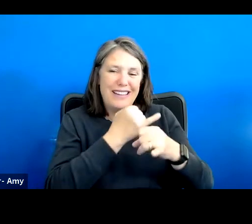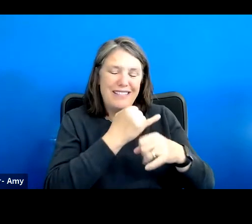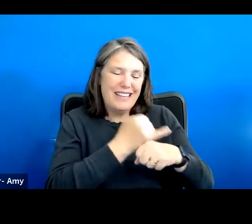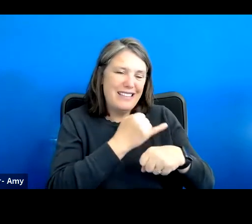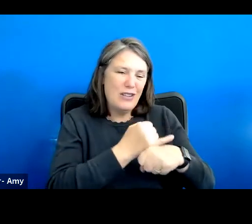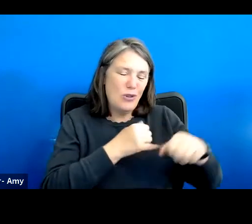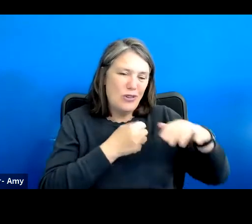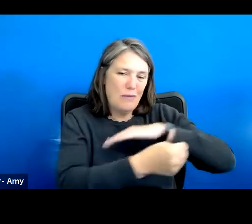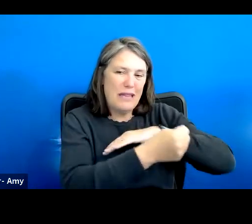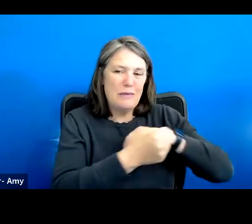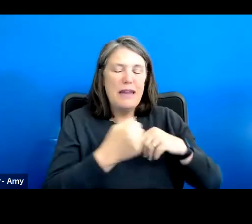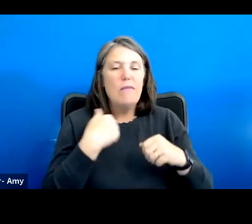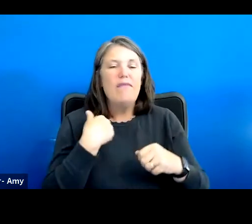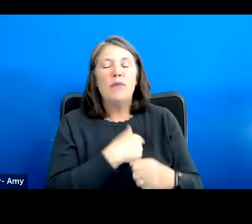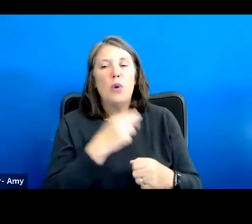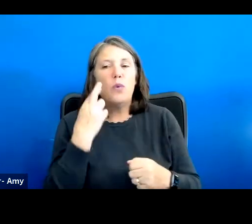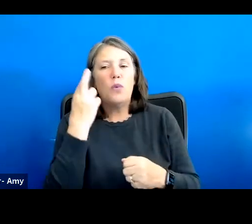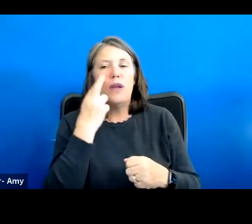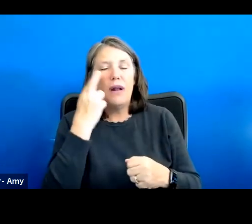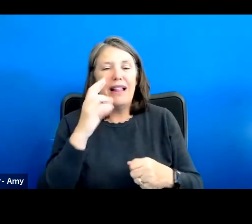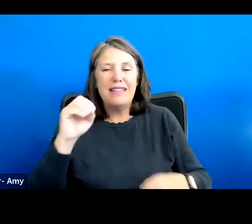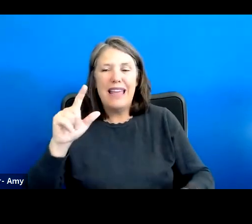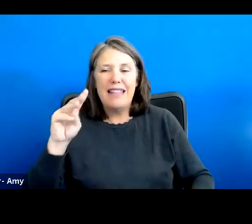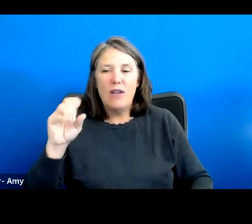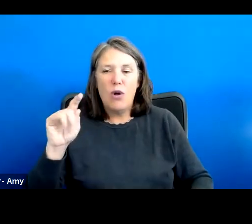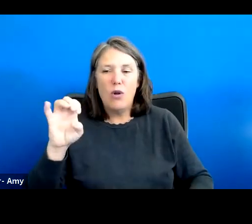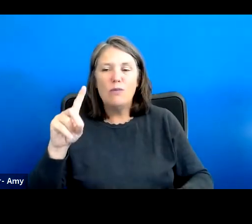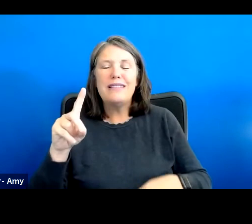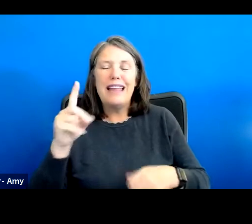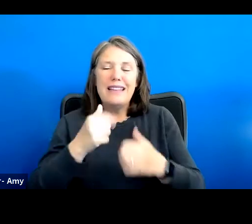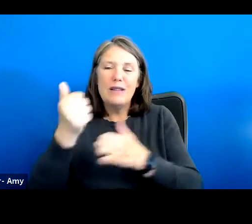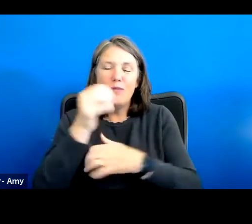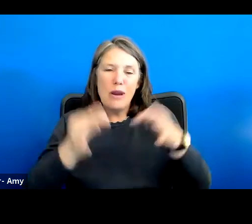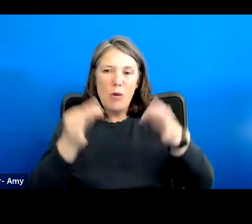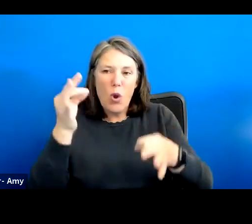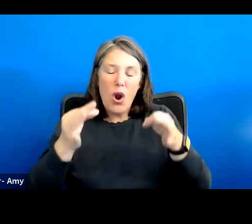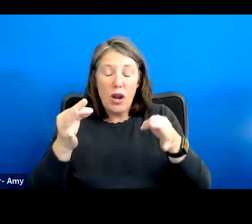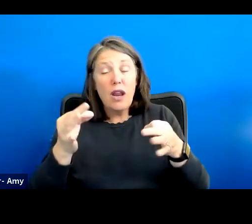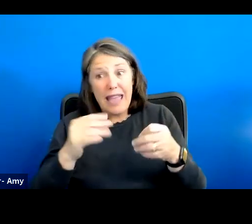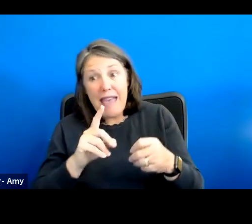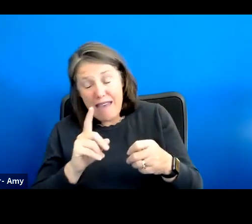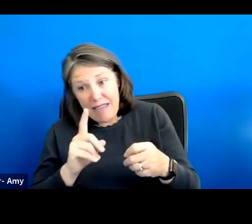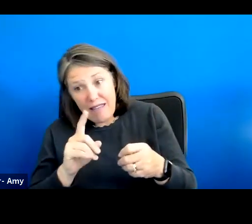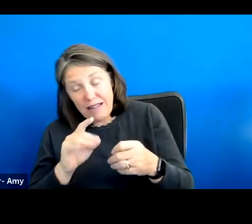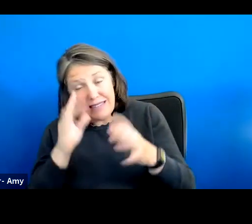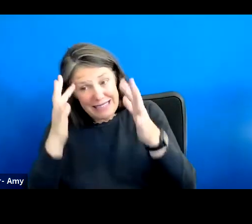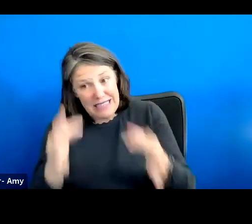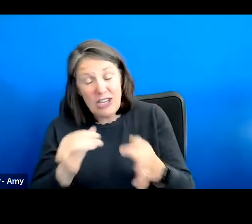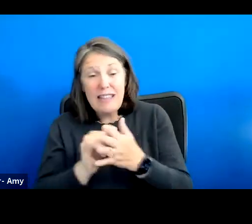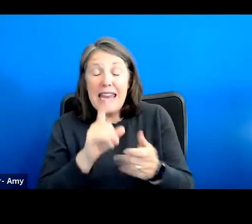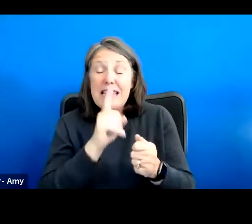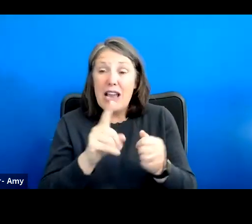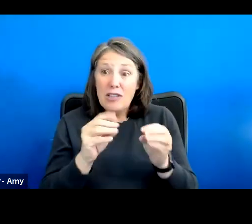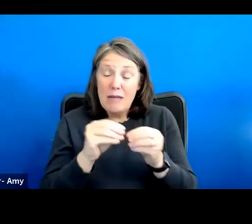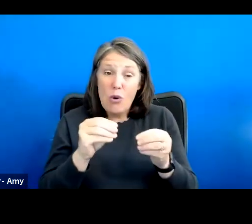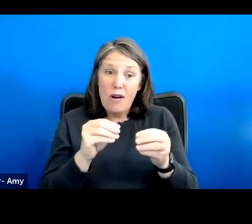realized at the time of the Olmstead Supreme Court decision that it's actually more affordable, more cost-effective to pay for community living